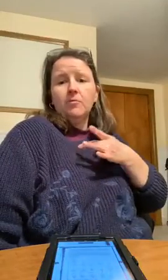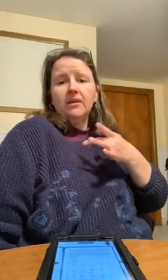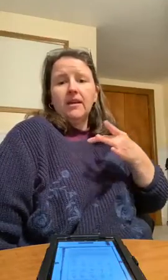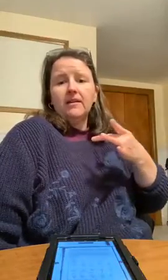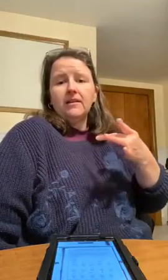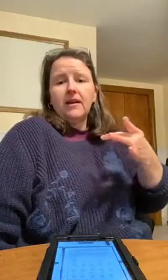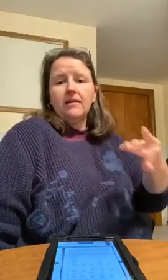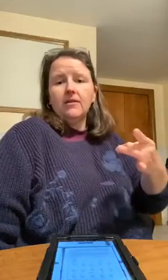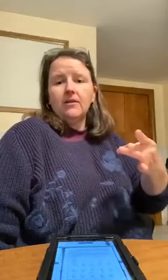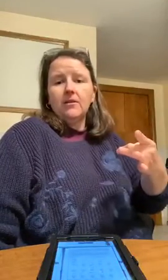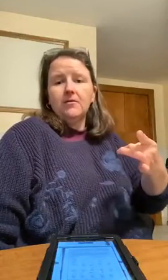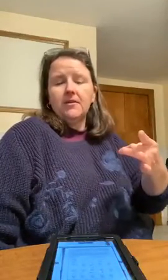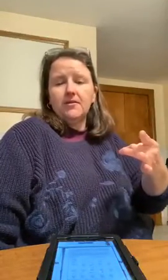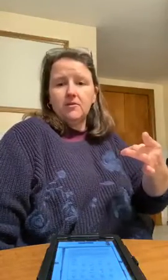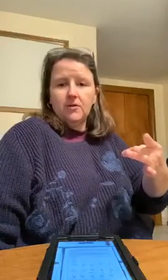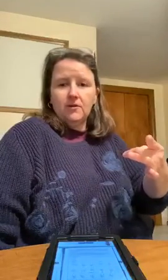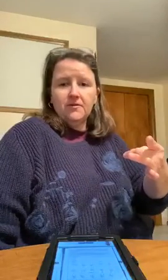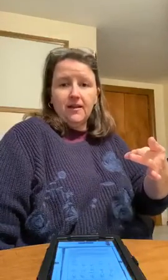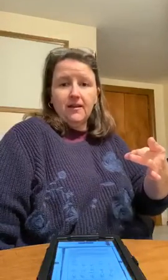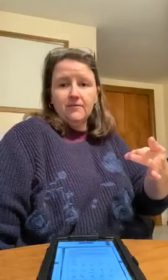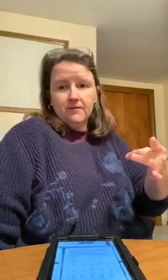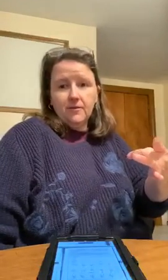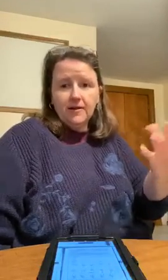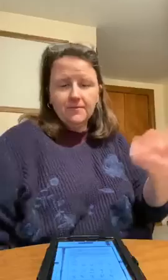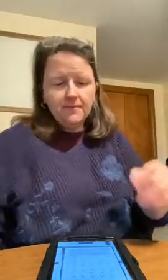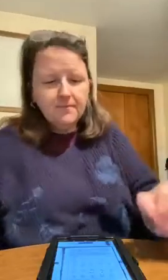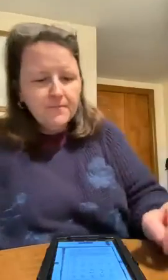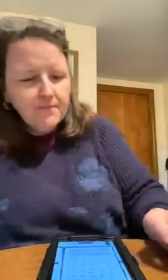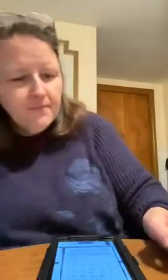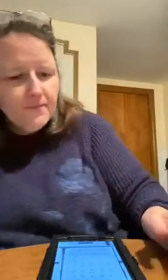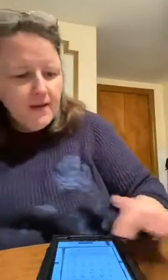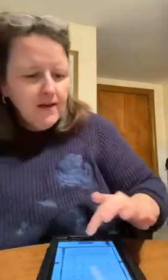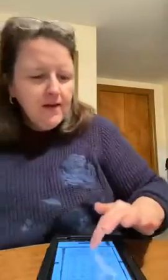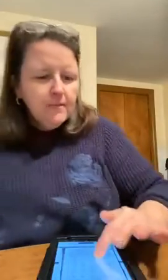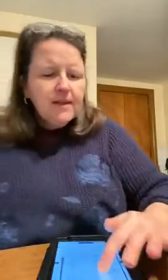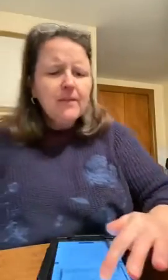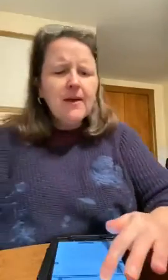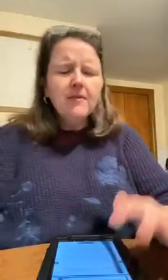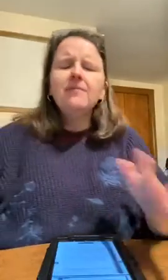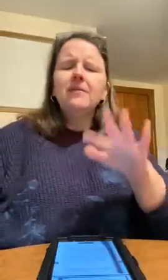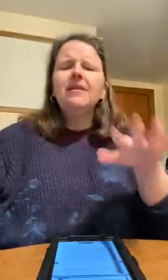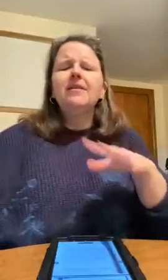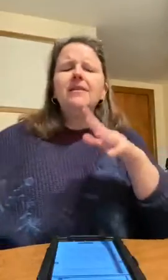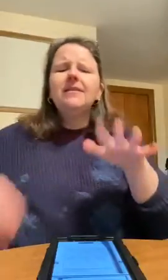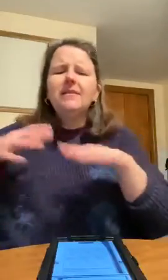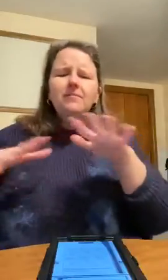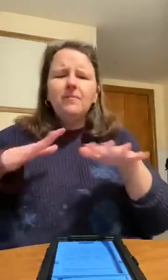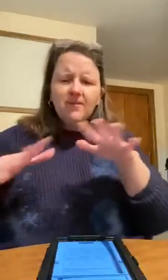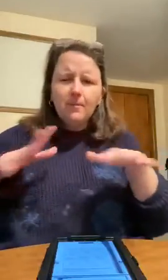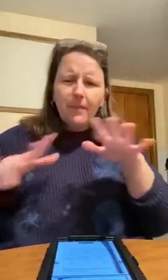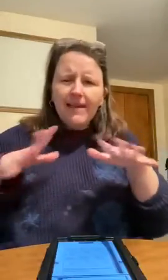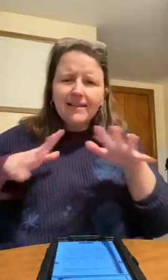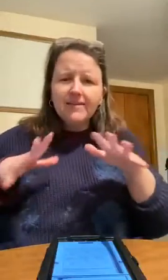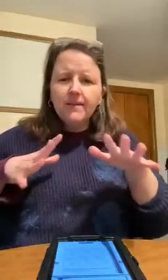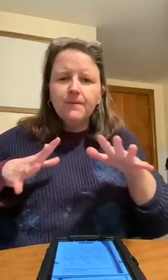8 and closes to closed 8, okay? But anyway, some basic different